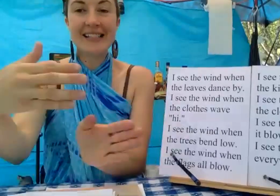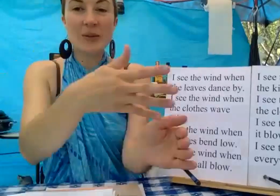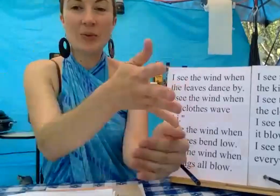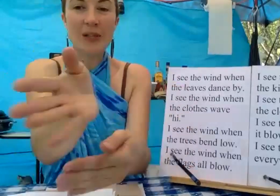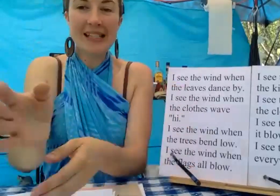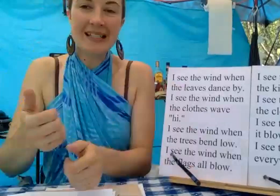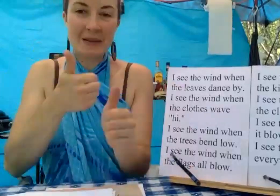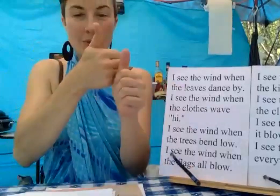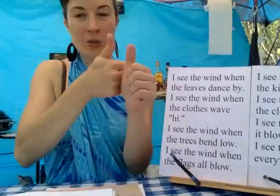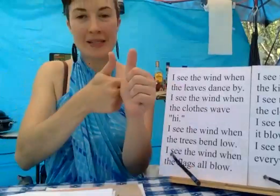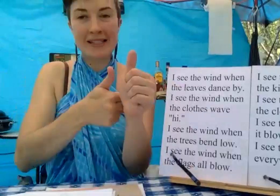the wind most